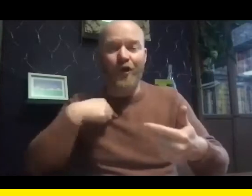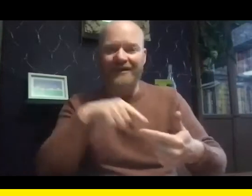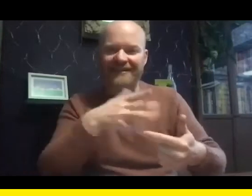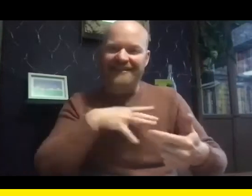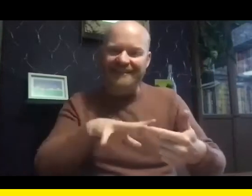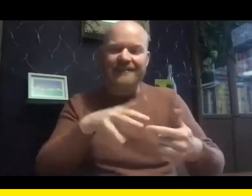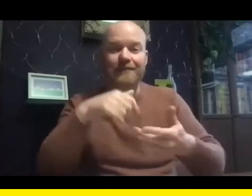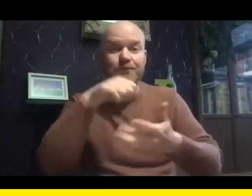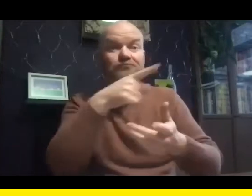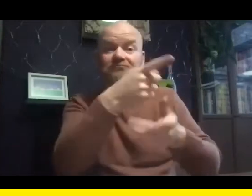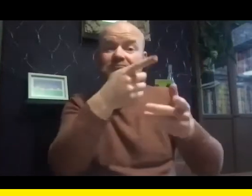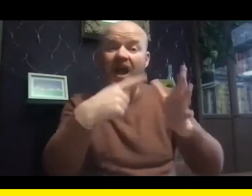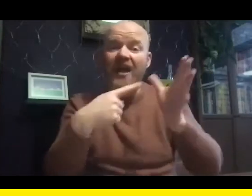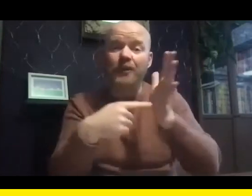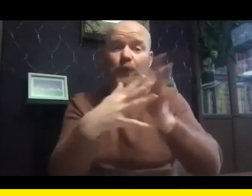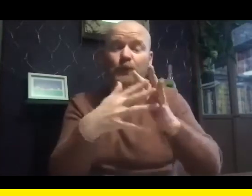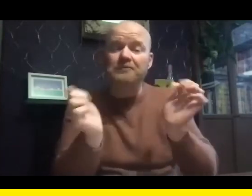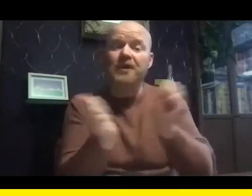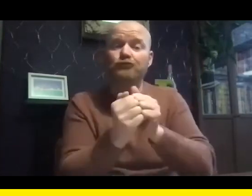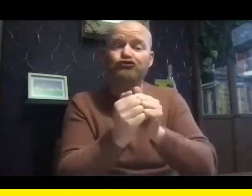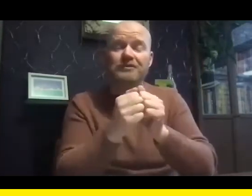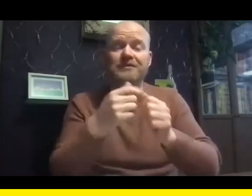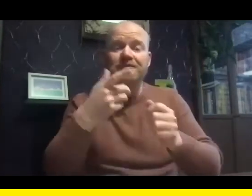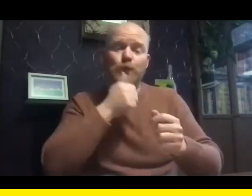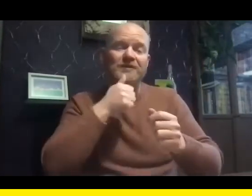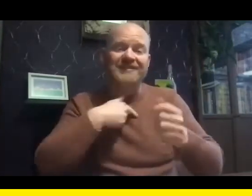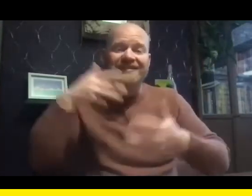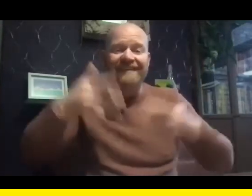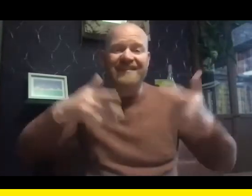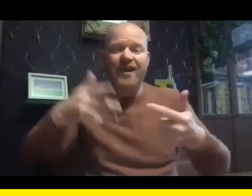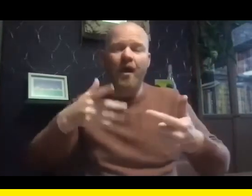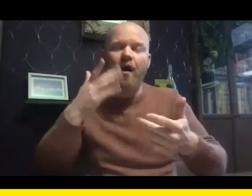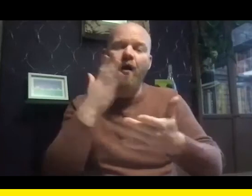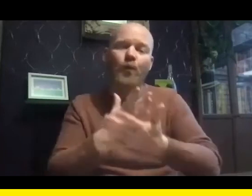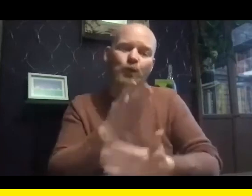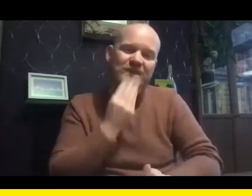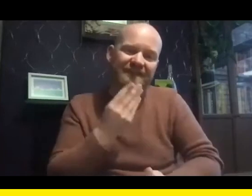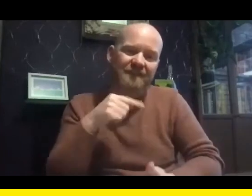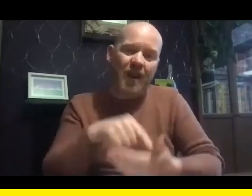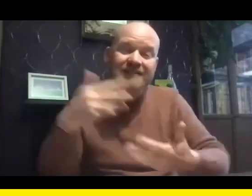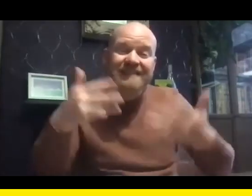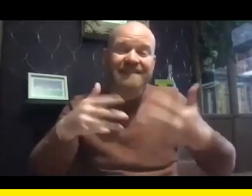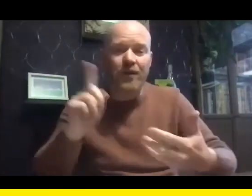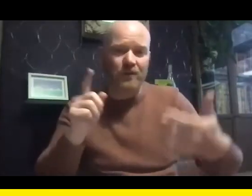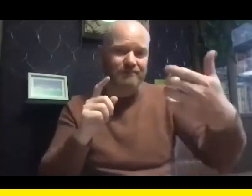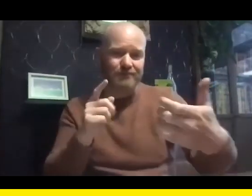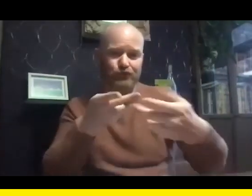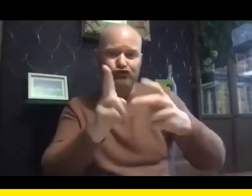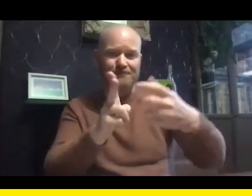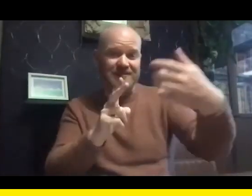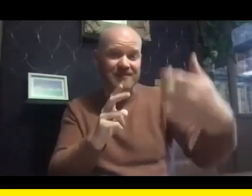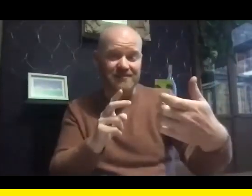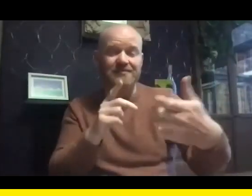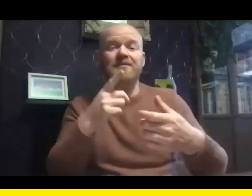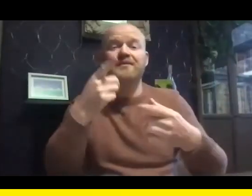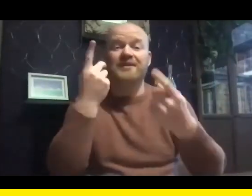or Sign Video. I think it was Sign Video back then, the company that and Access to Work agreed to provide a Sign Video, the